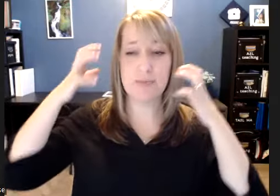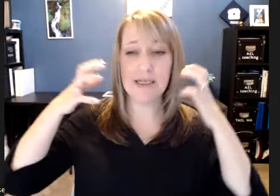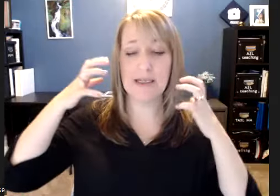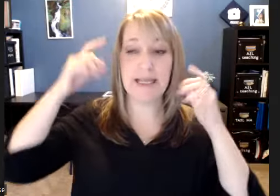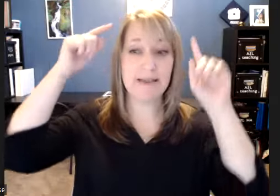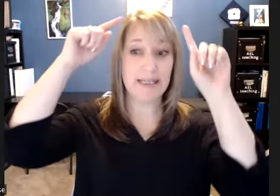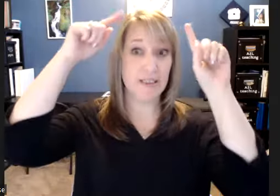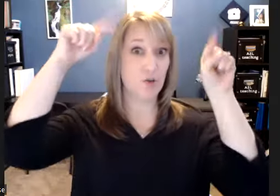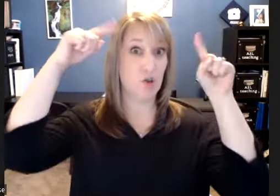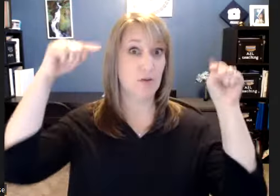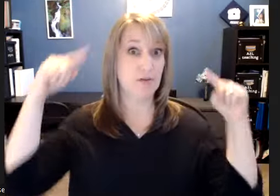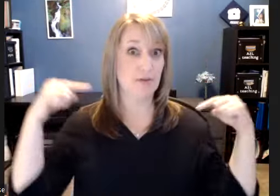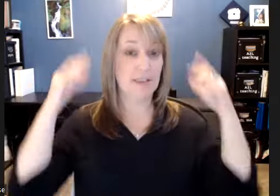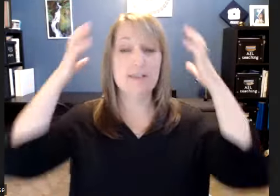movement, like little curls, right?